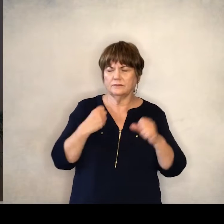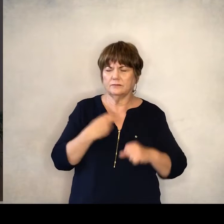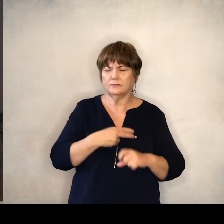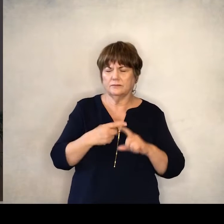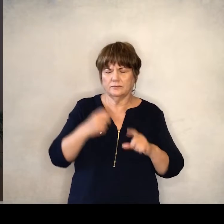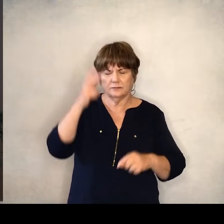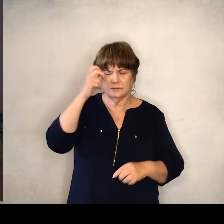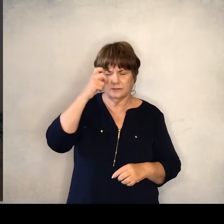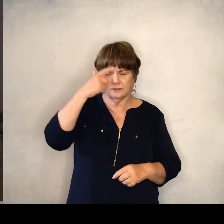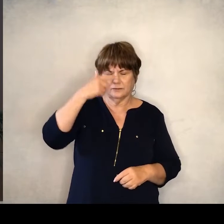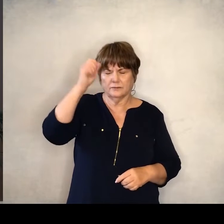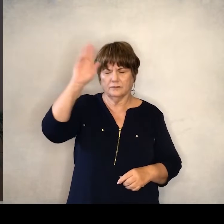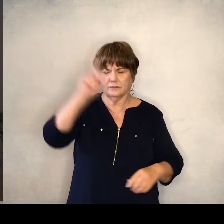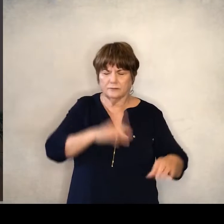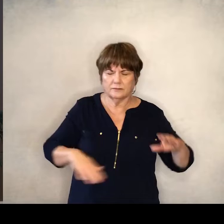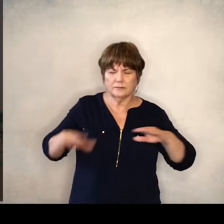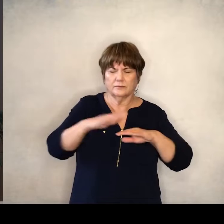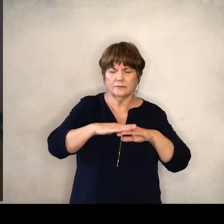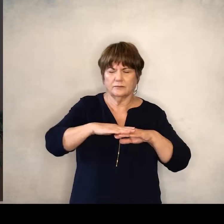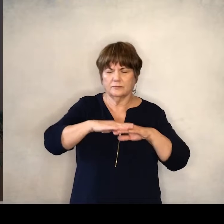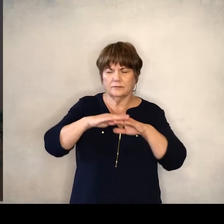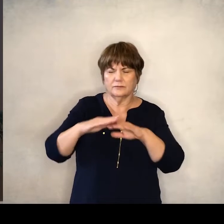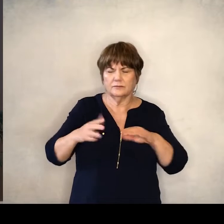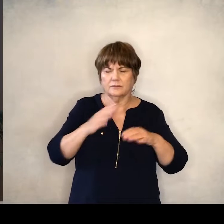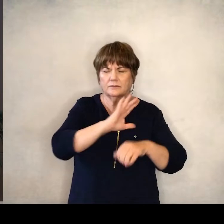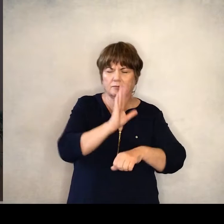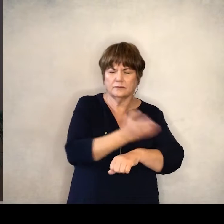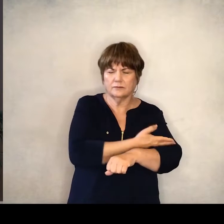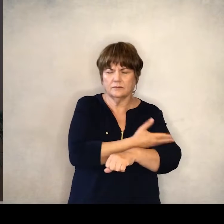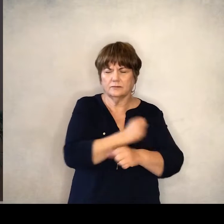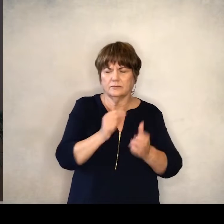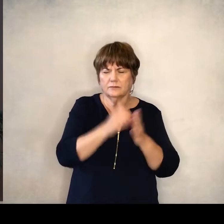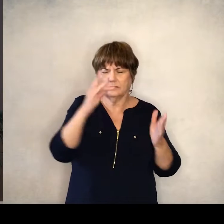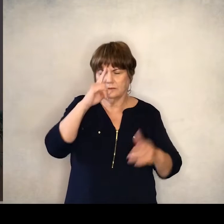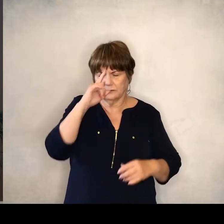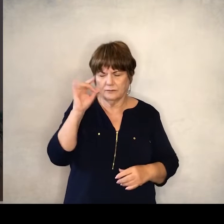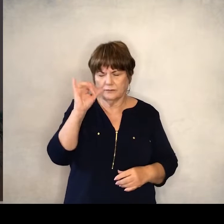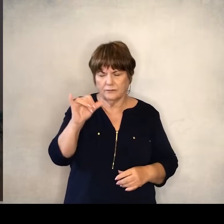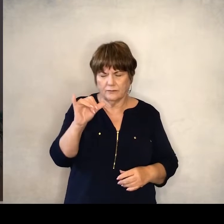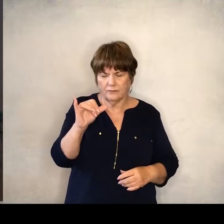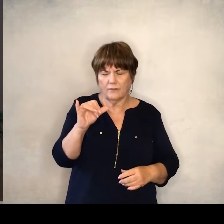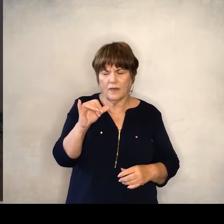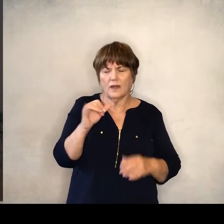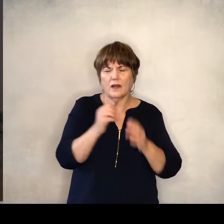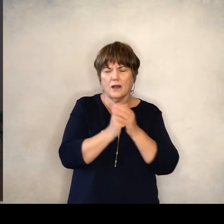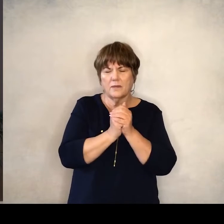is the kingdom and the power and the glory forever. Amen.